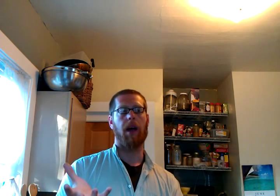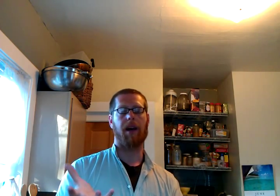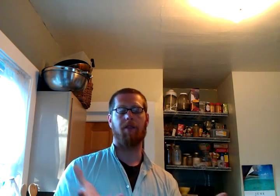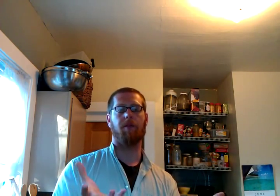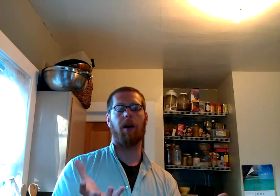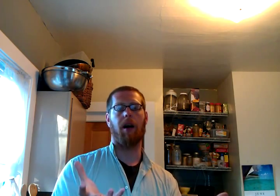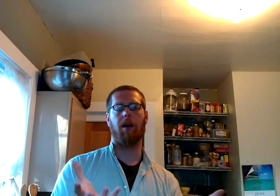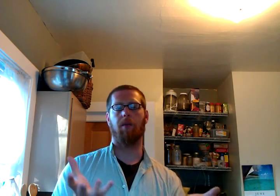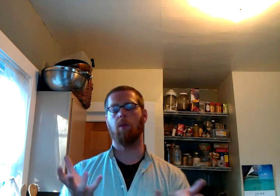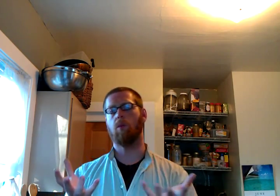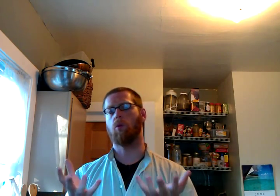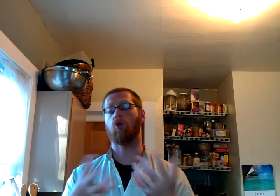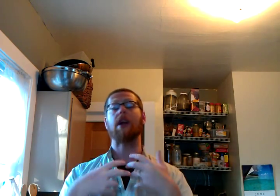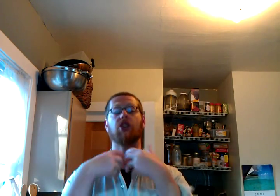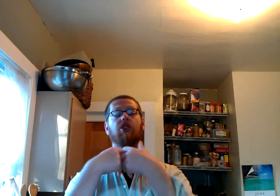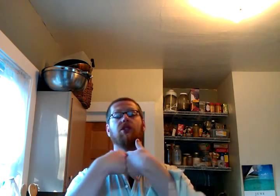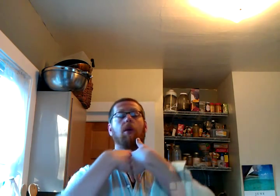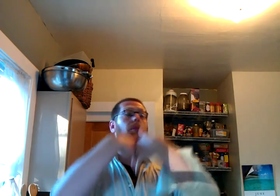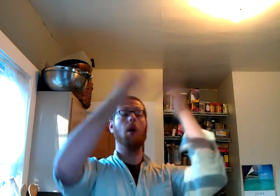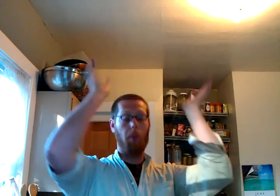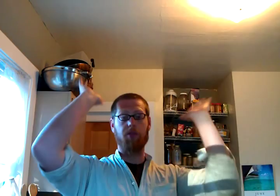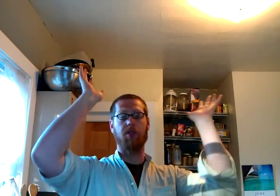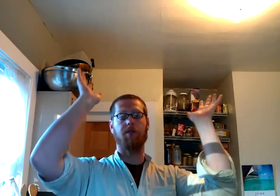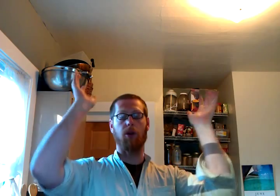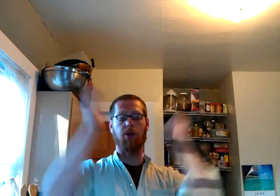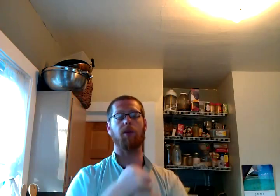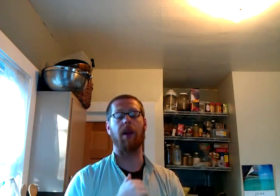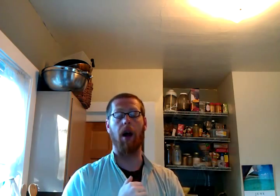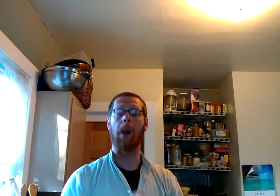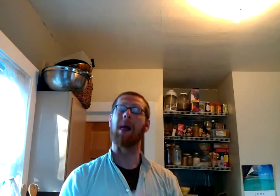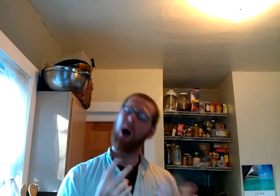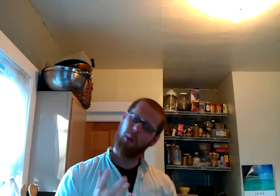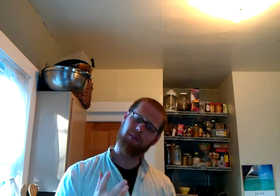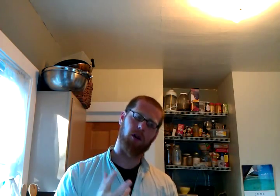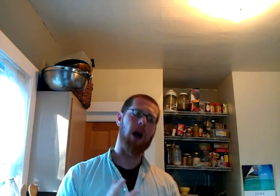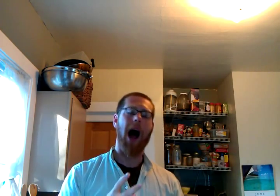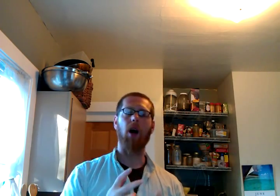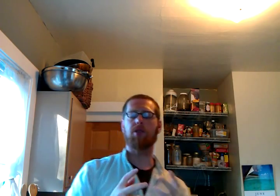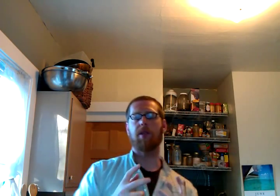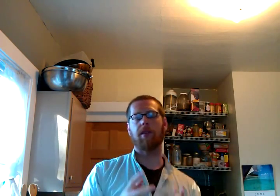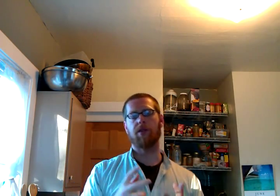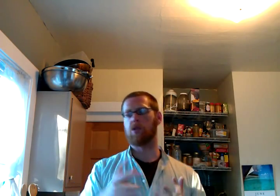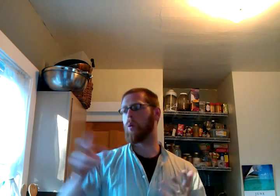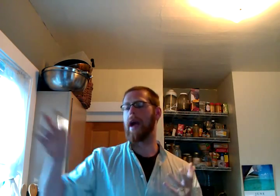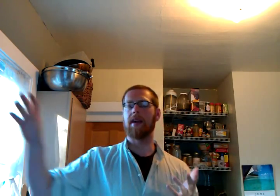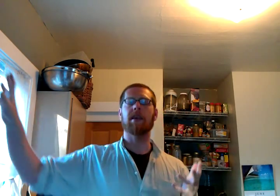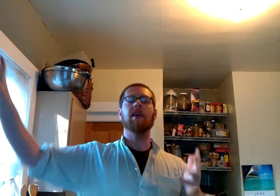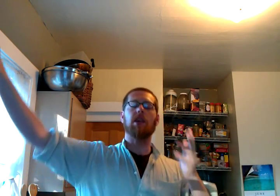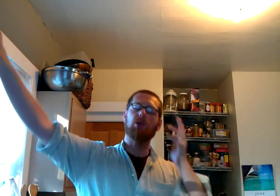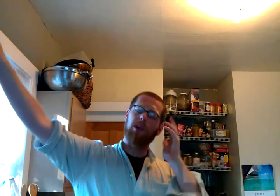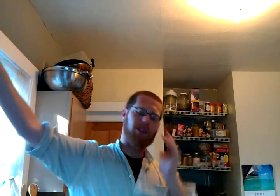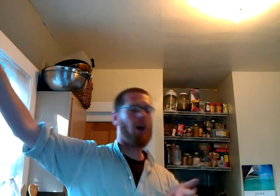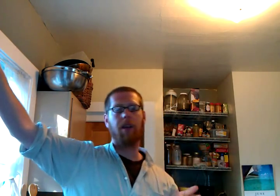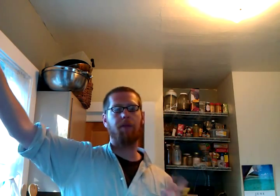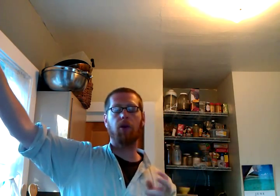kind of gracious aplomb to the folks that were there. However, I also think that there's ways that you can target folks who